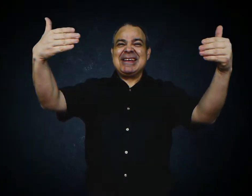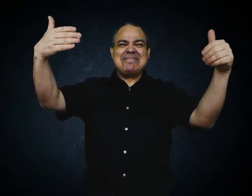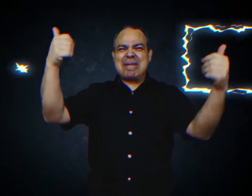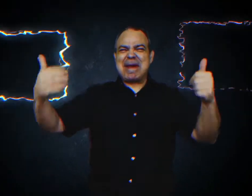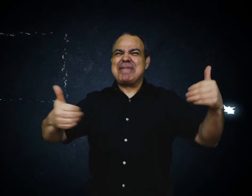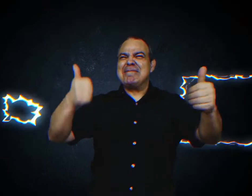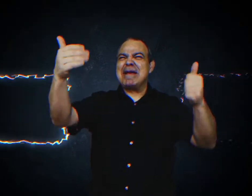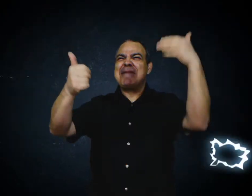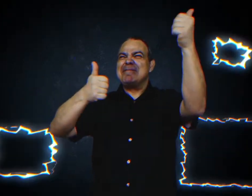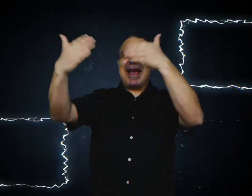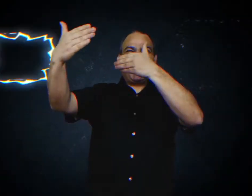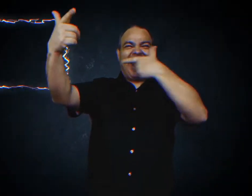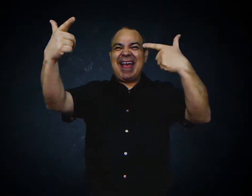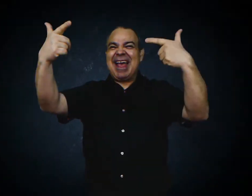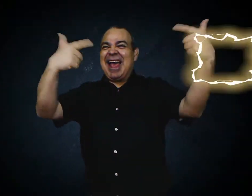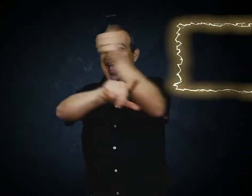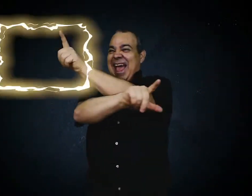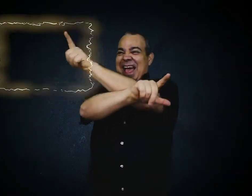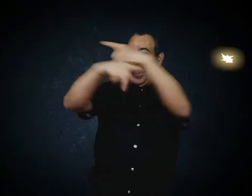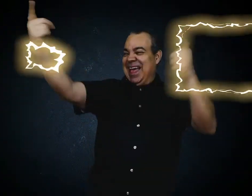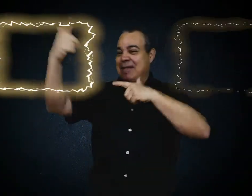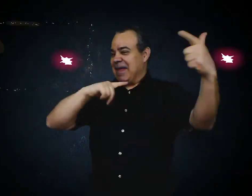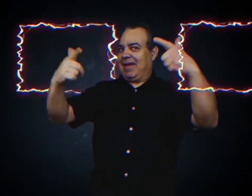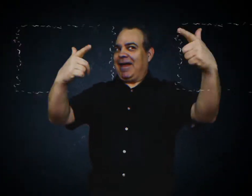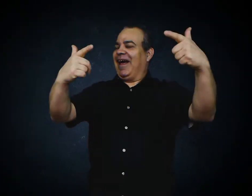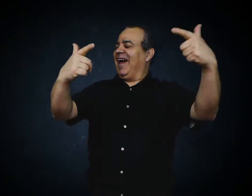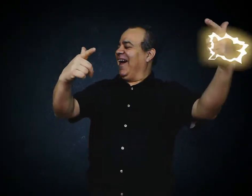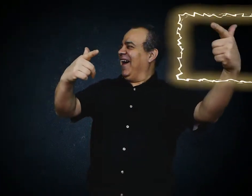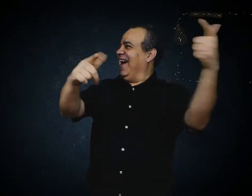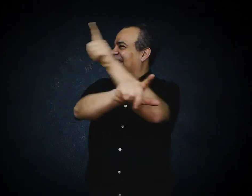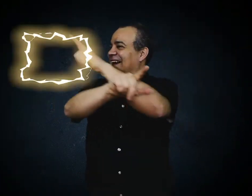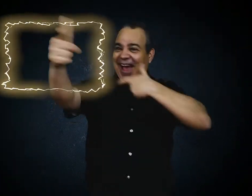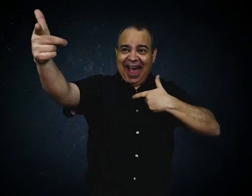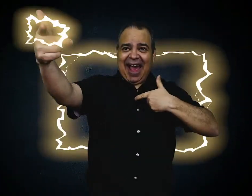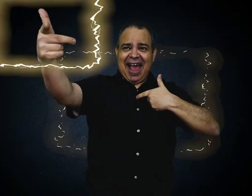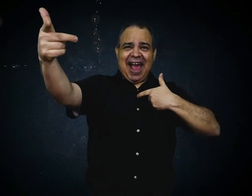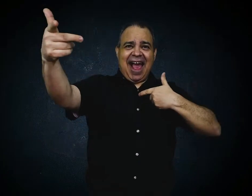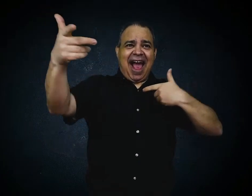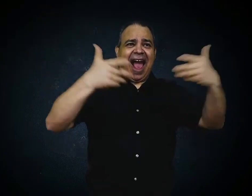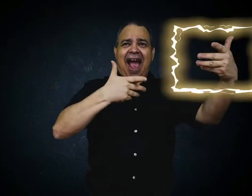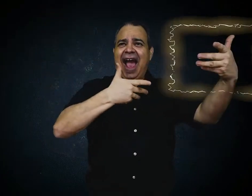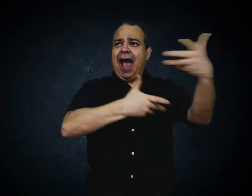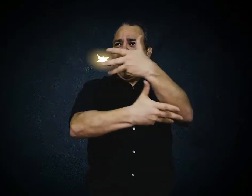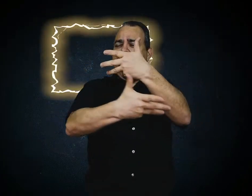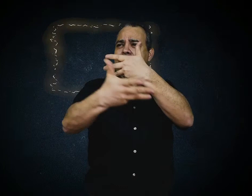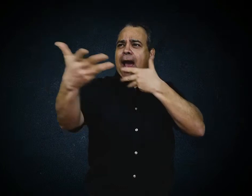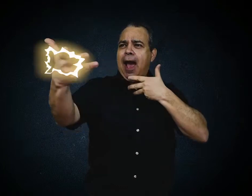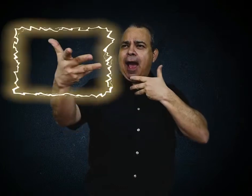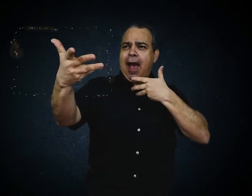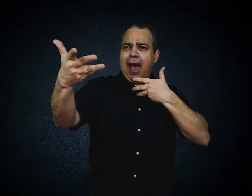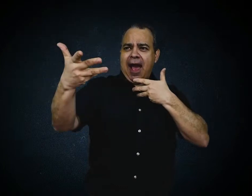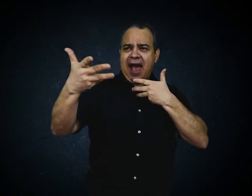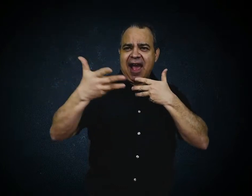Come mere tiles apart, we gather in grids constantly shifting and stumbling, but